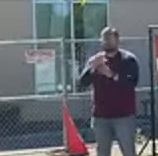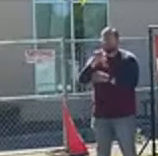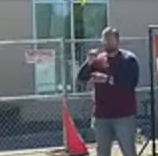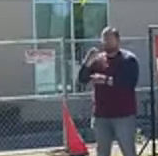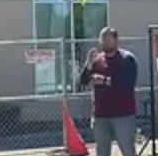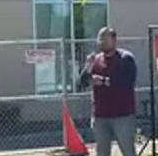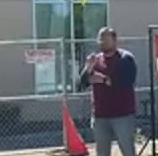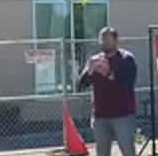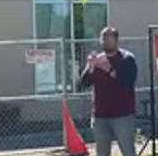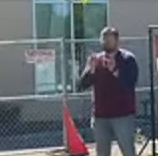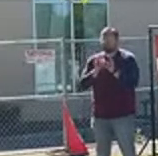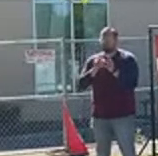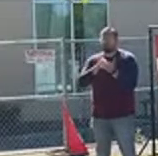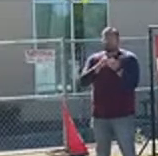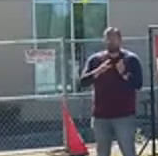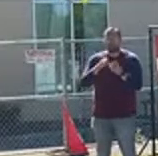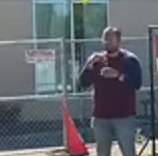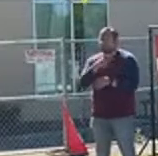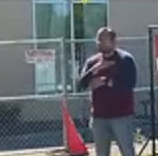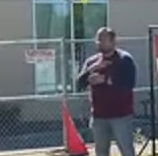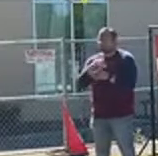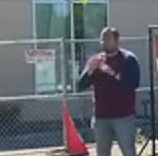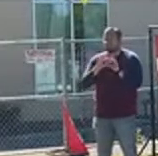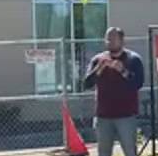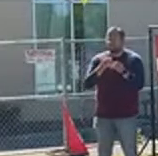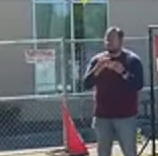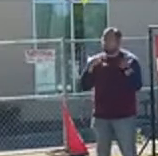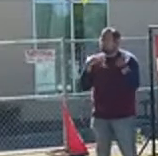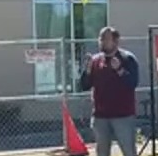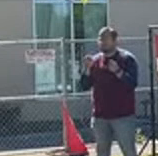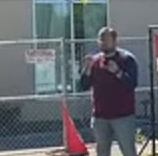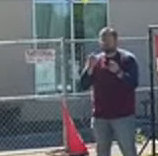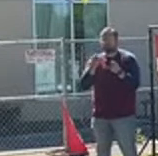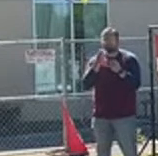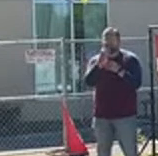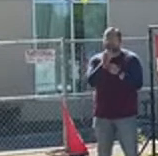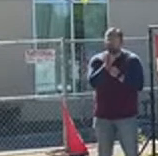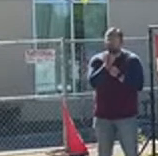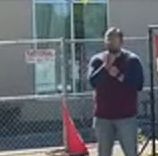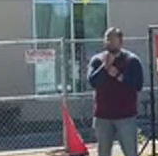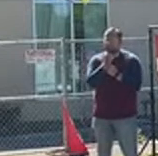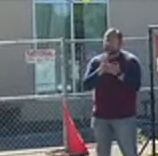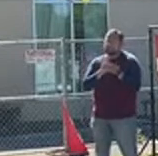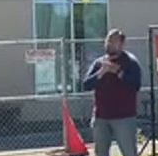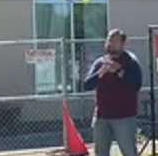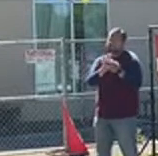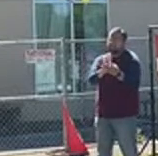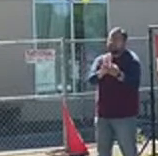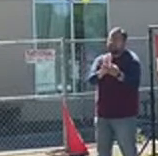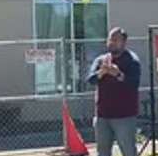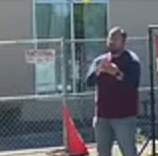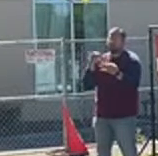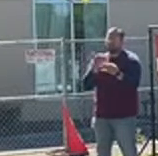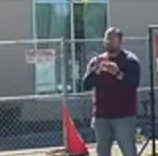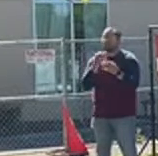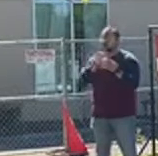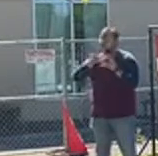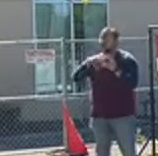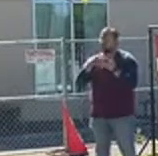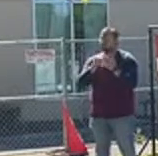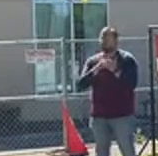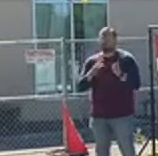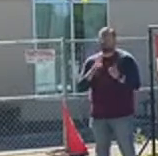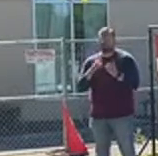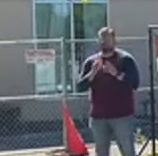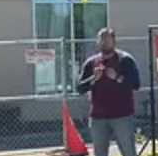students, staff, and families are courageous, are caring, and connected, where all students are inspired to